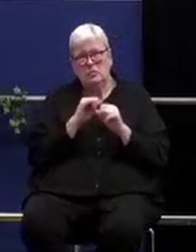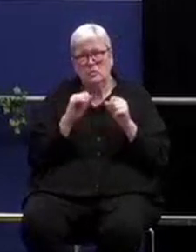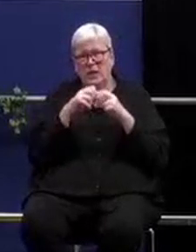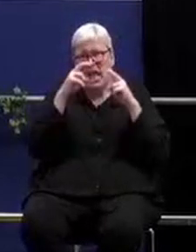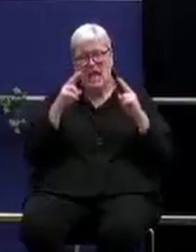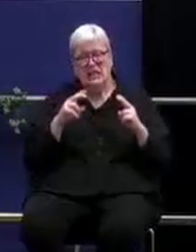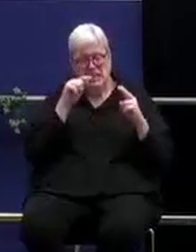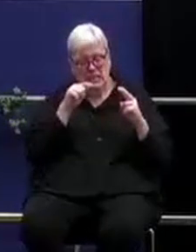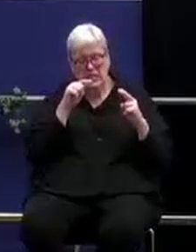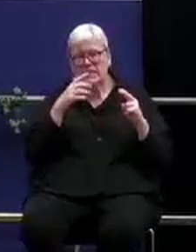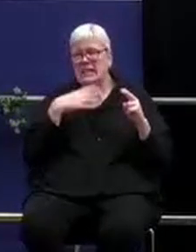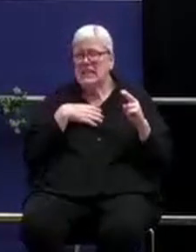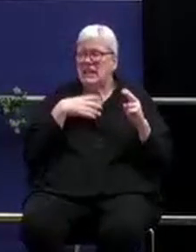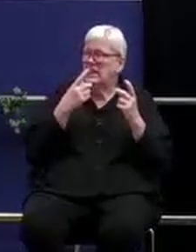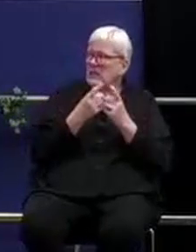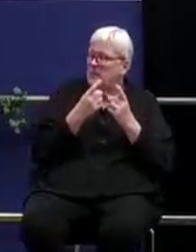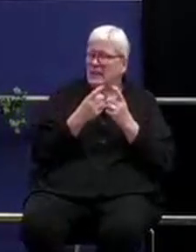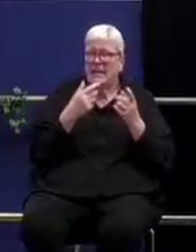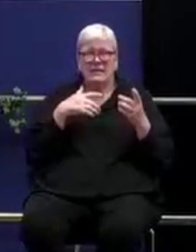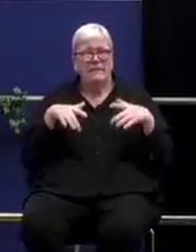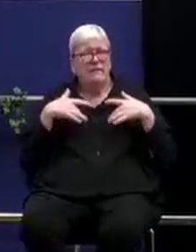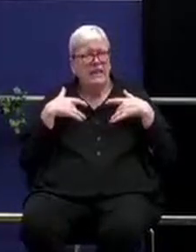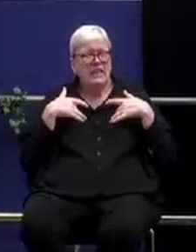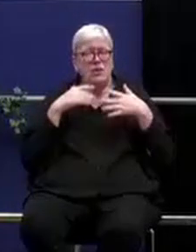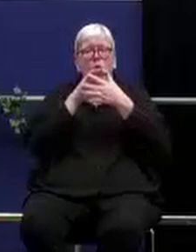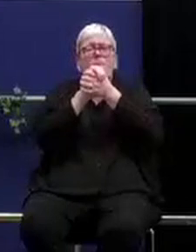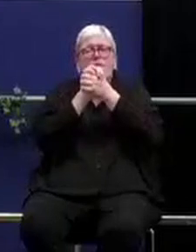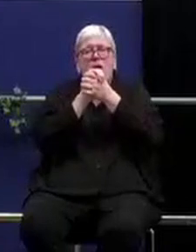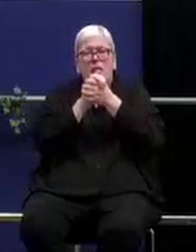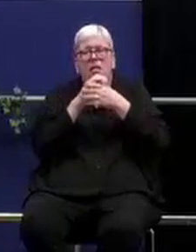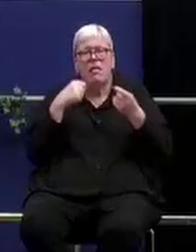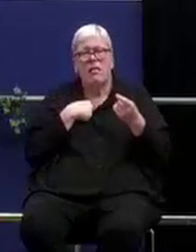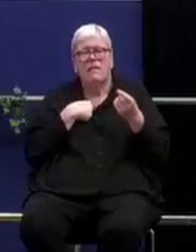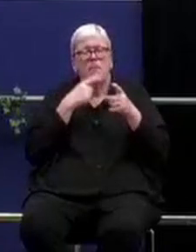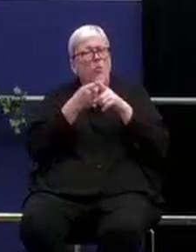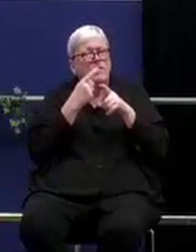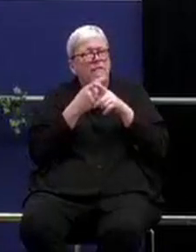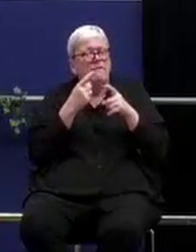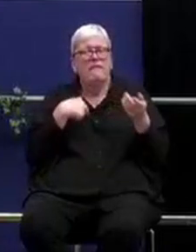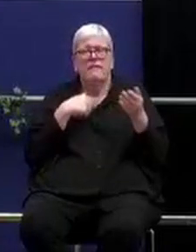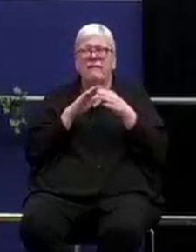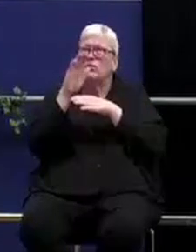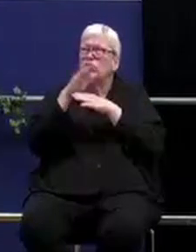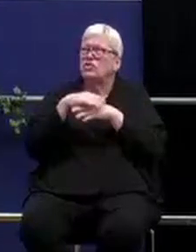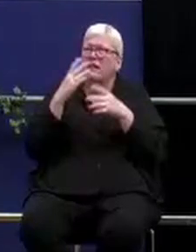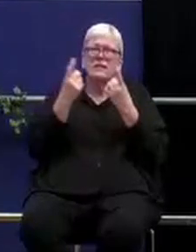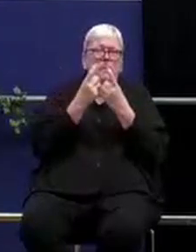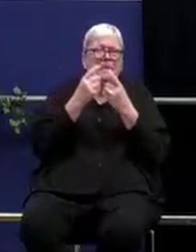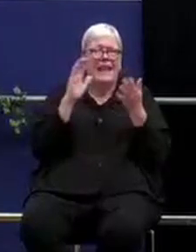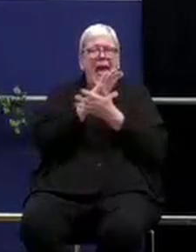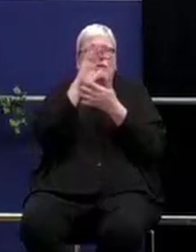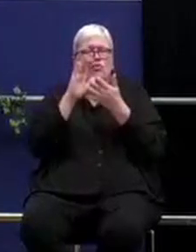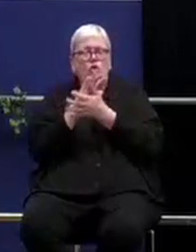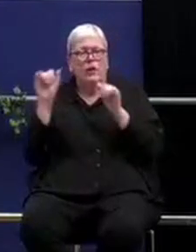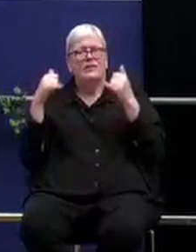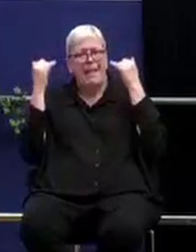need to have moments and pockets that feel hopeful again and feel something to kind of celebrate and enjoy. So I was very conscious